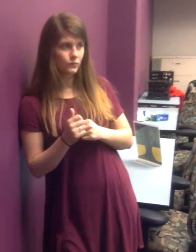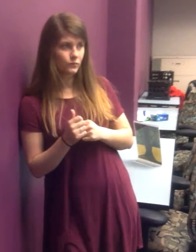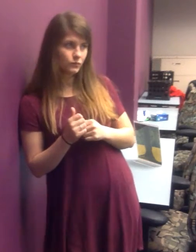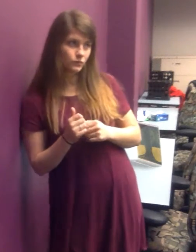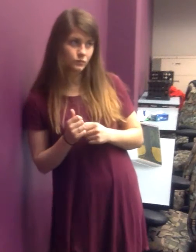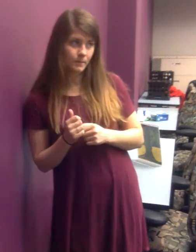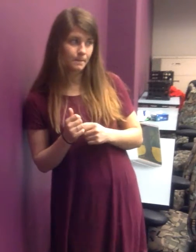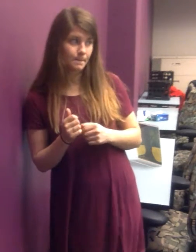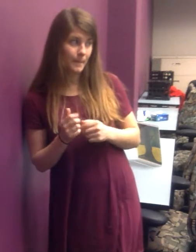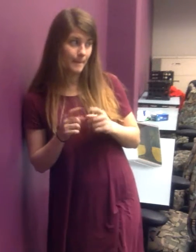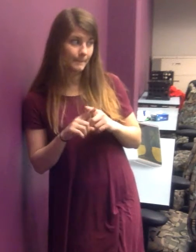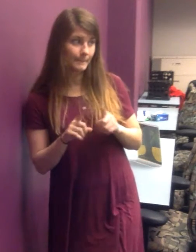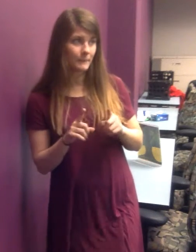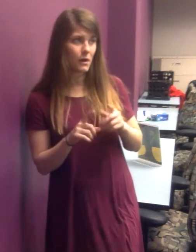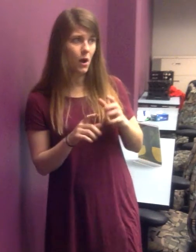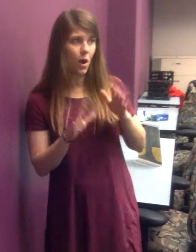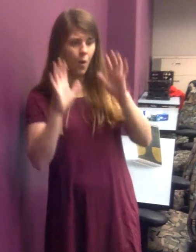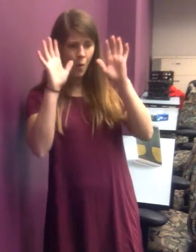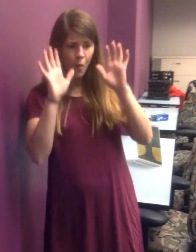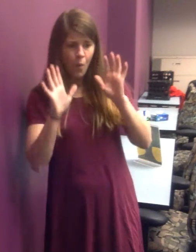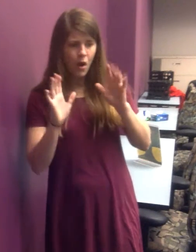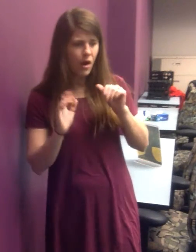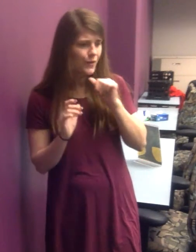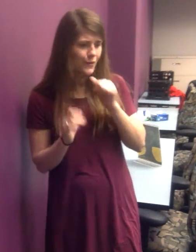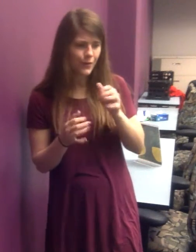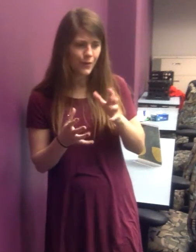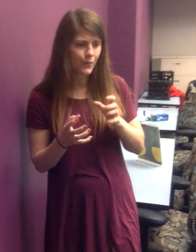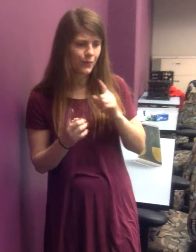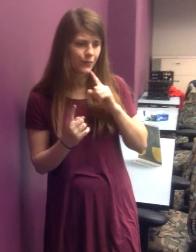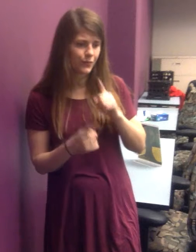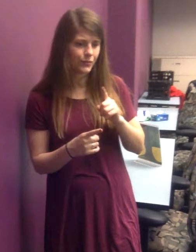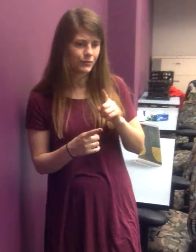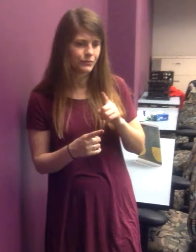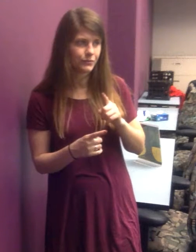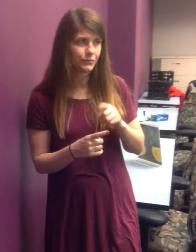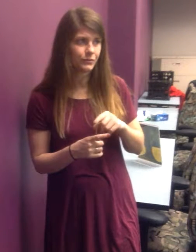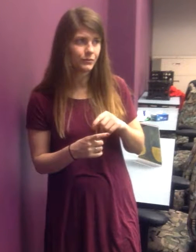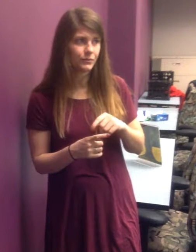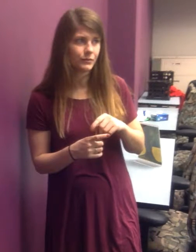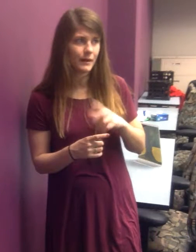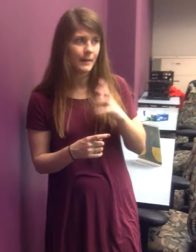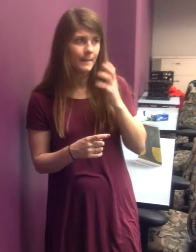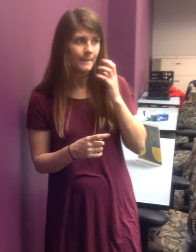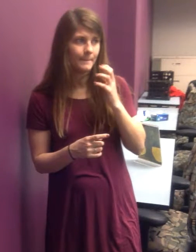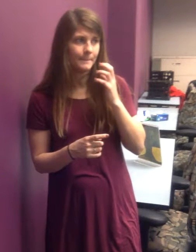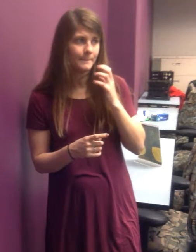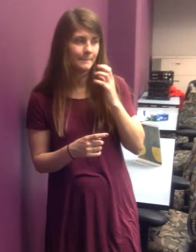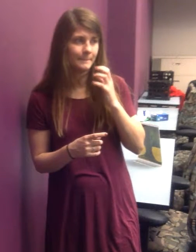Members of Congress did not want to answer the question. They, in some cases, they just said straight up, I'm not going to